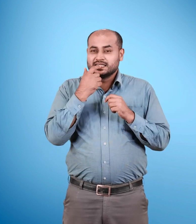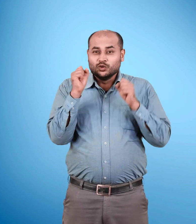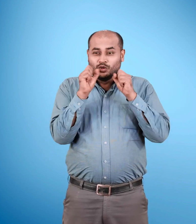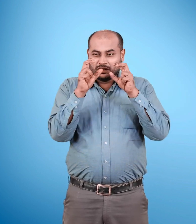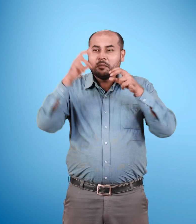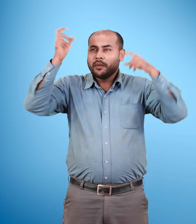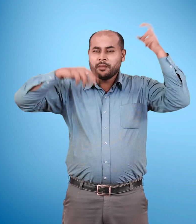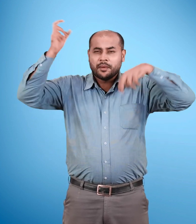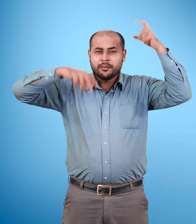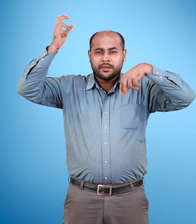hail,